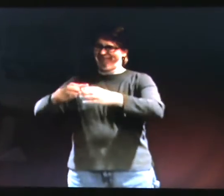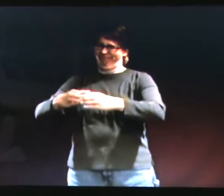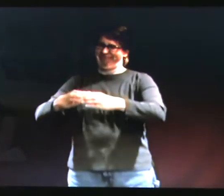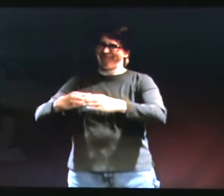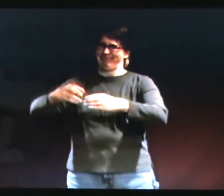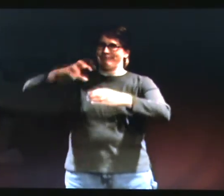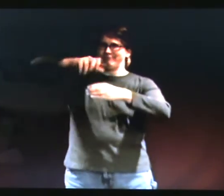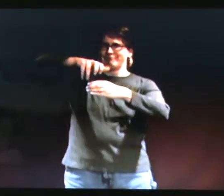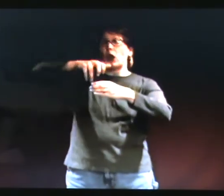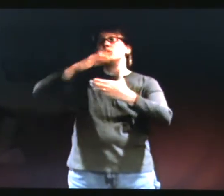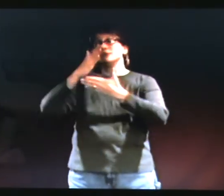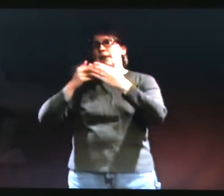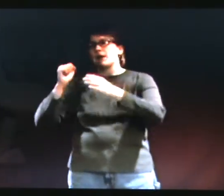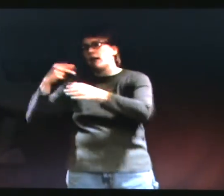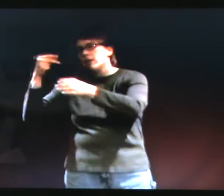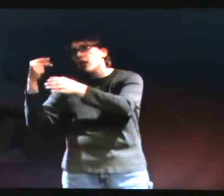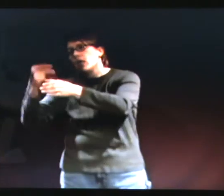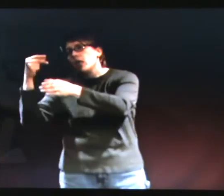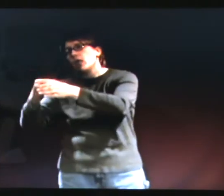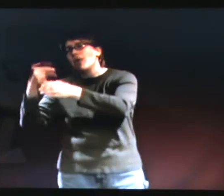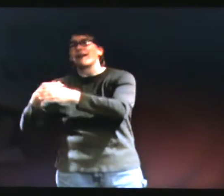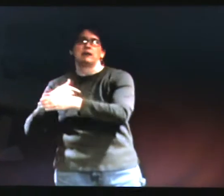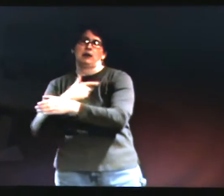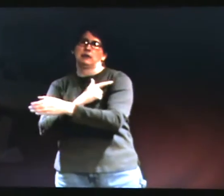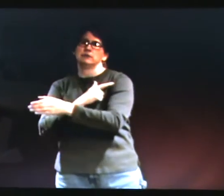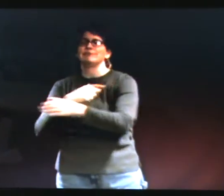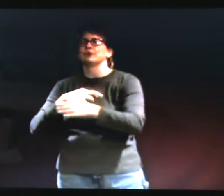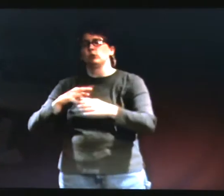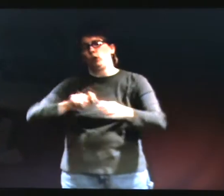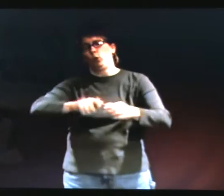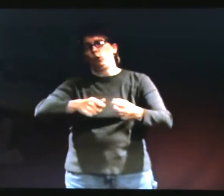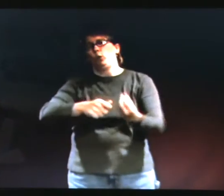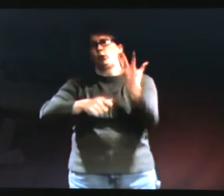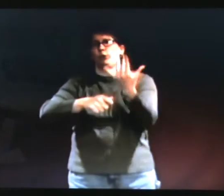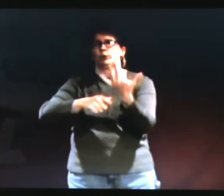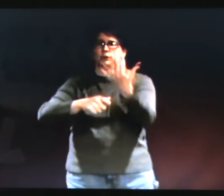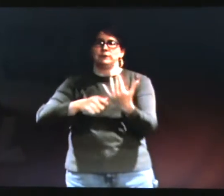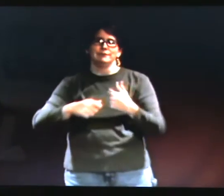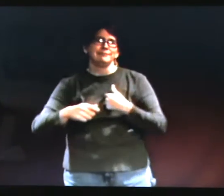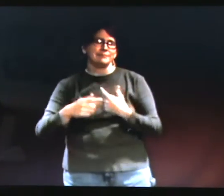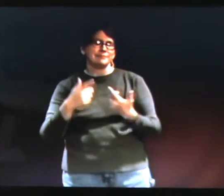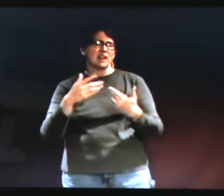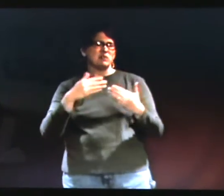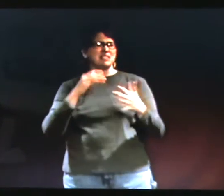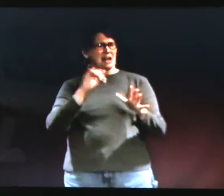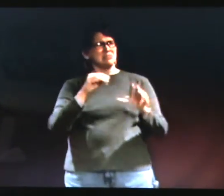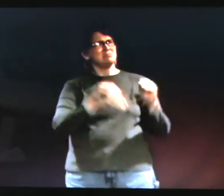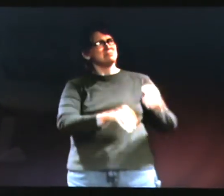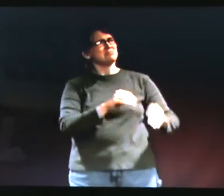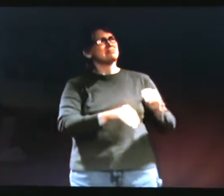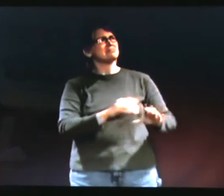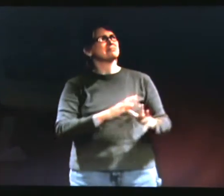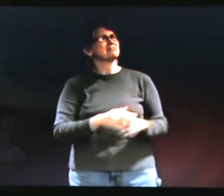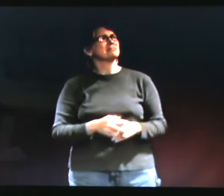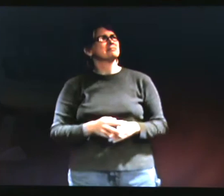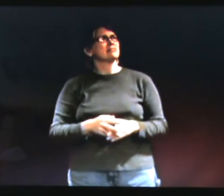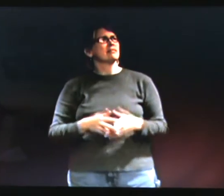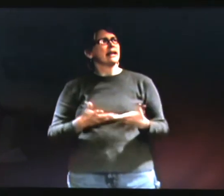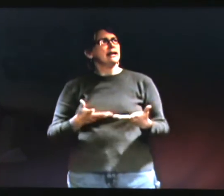or propane gas tank. Some people bring other ones that you start, but I'm too lazy for that. So this one you just